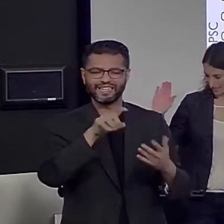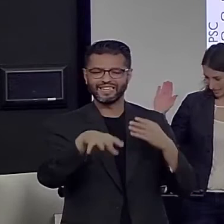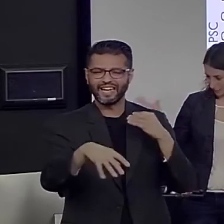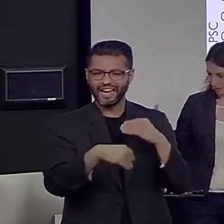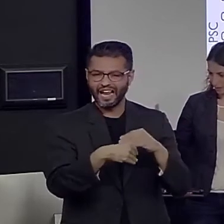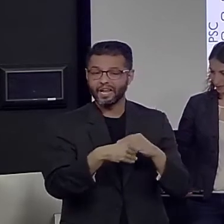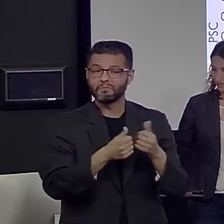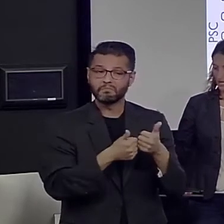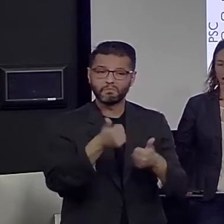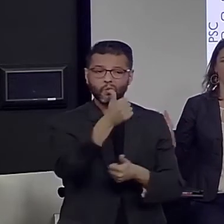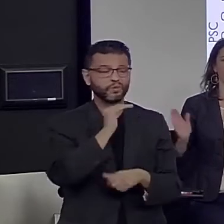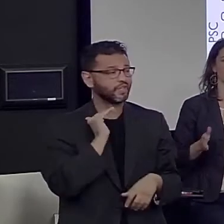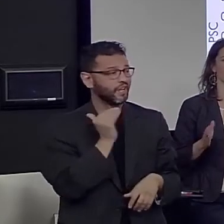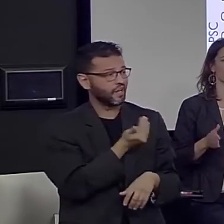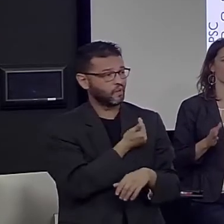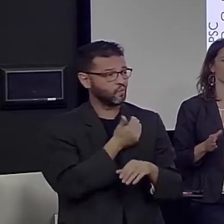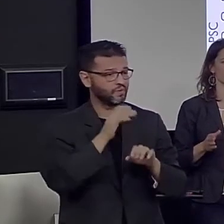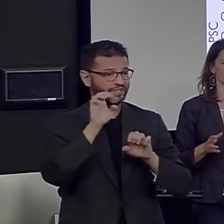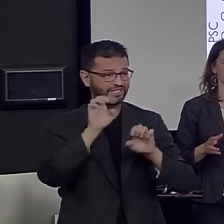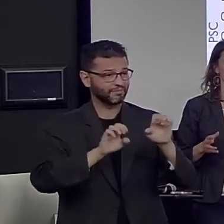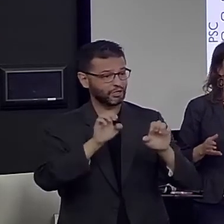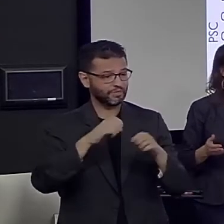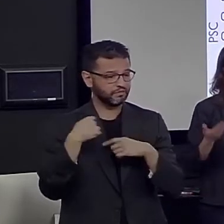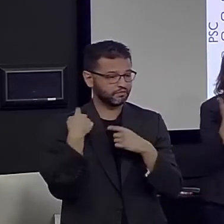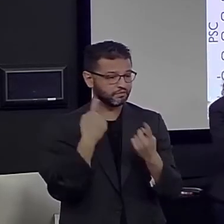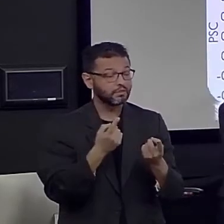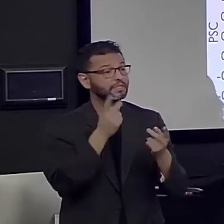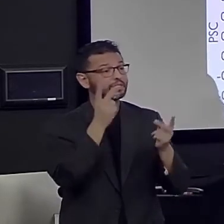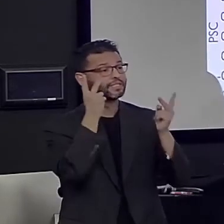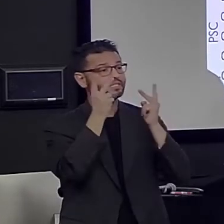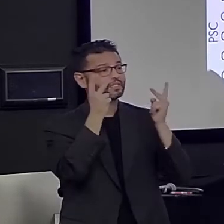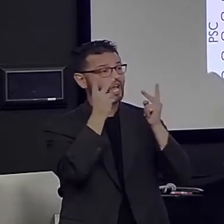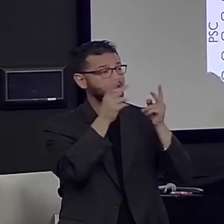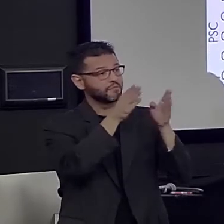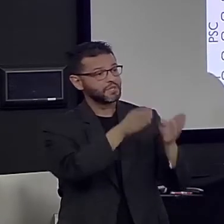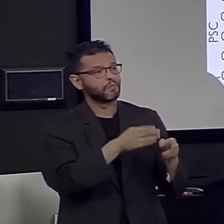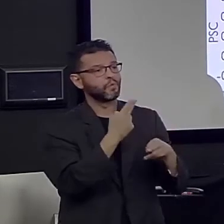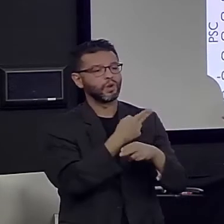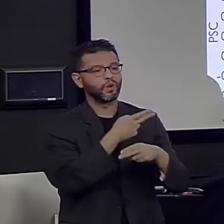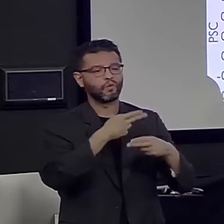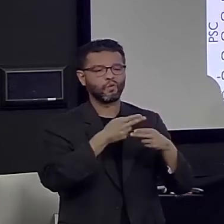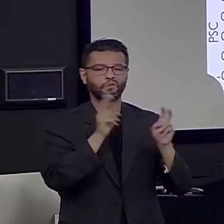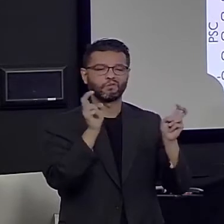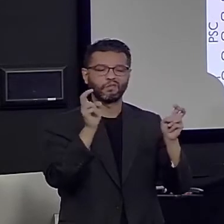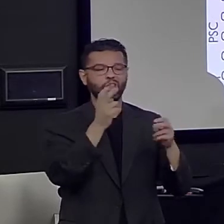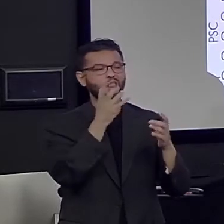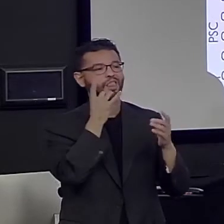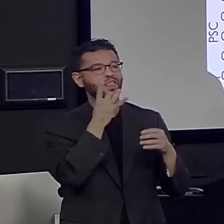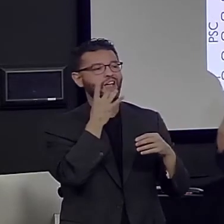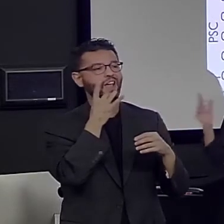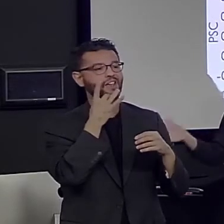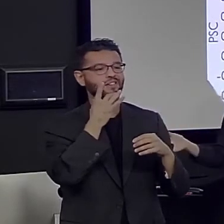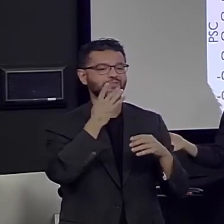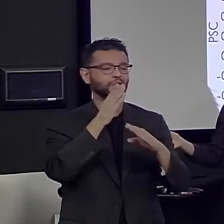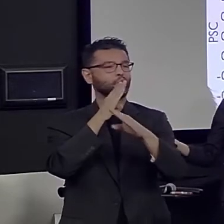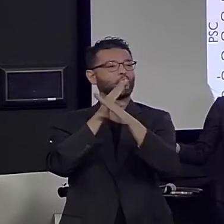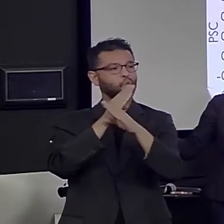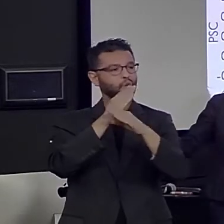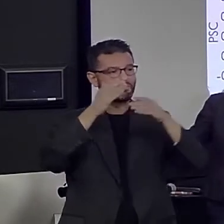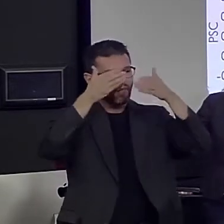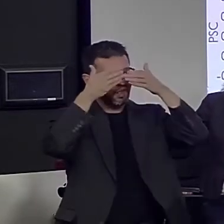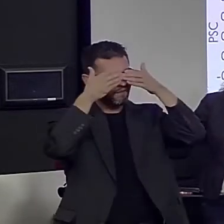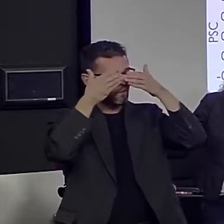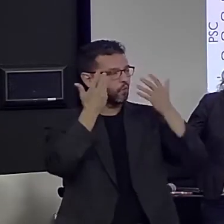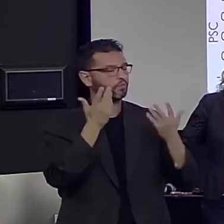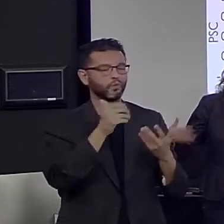our experiments, the sighted participants are wearing light exclusion blindfolds, so they're not getting any visual input. In some of the experiments